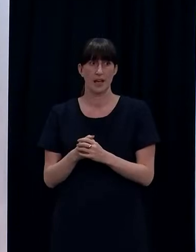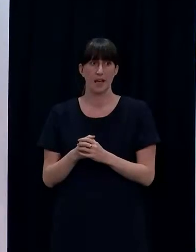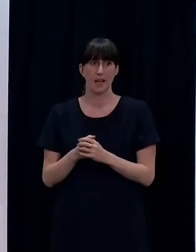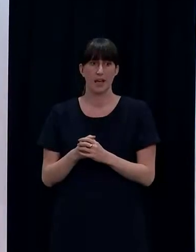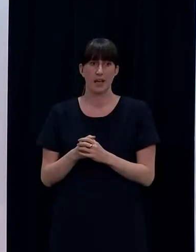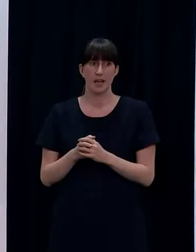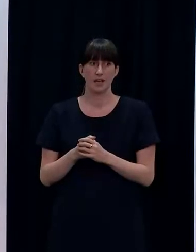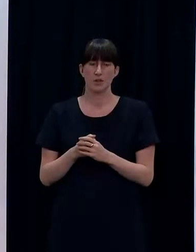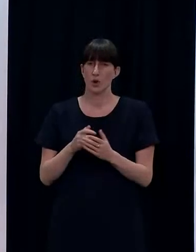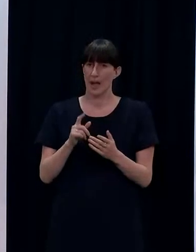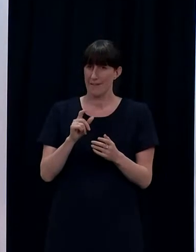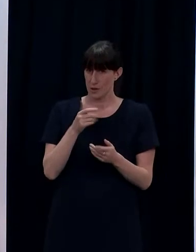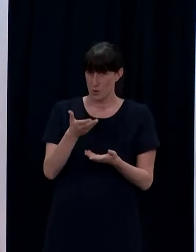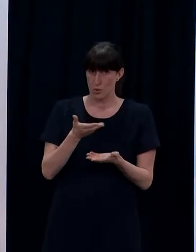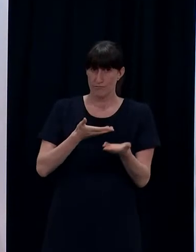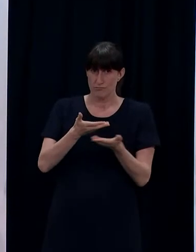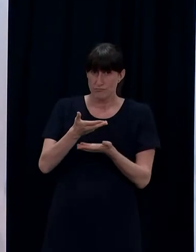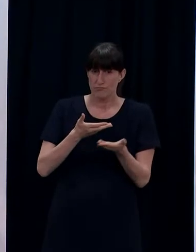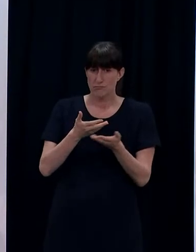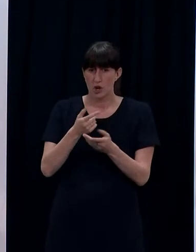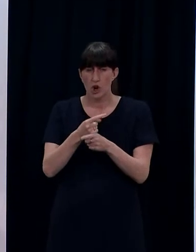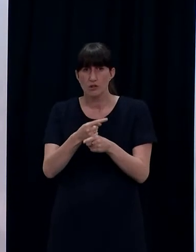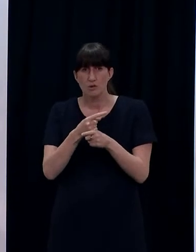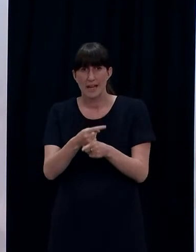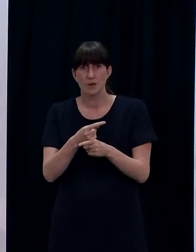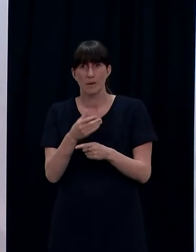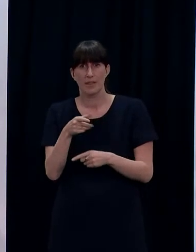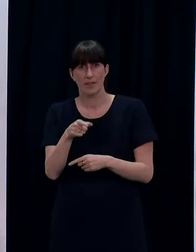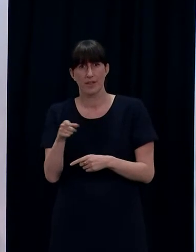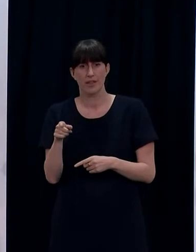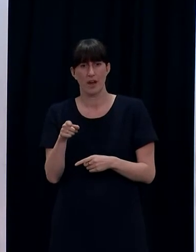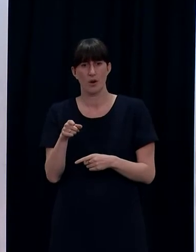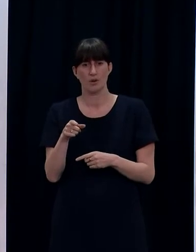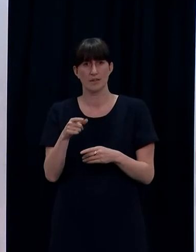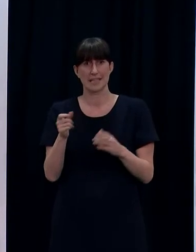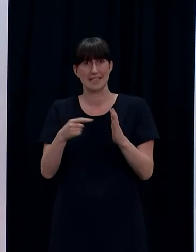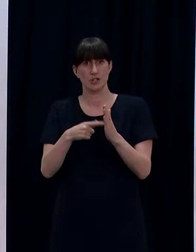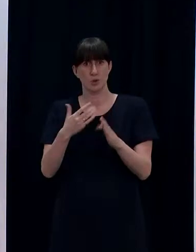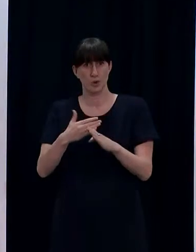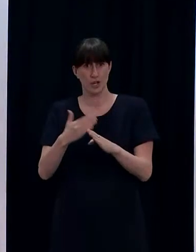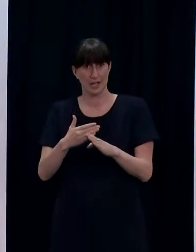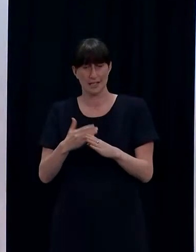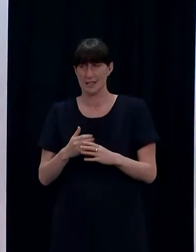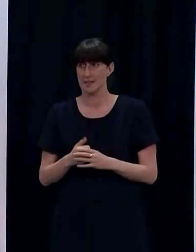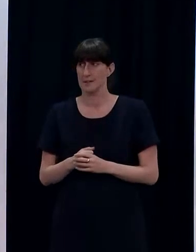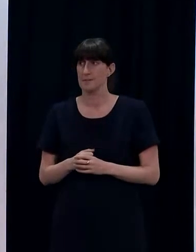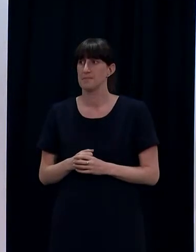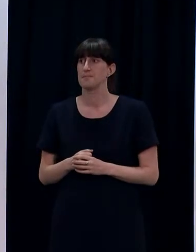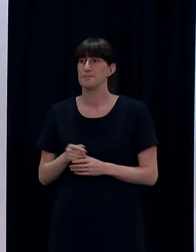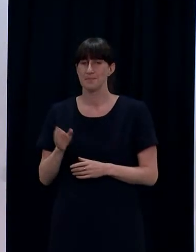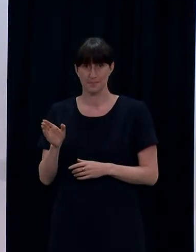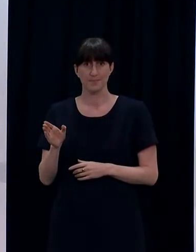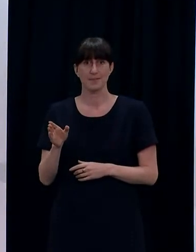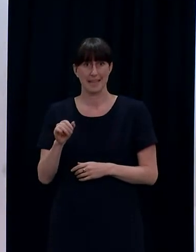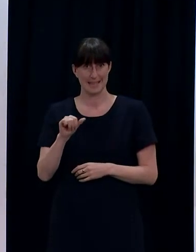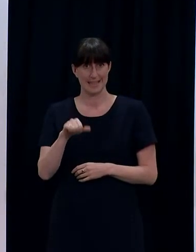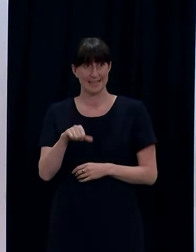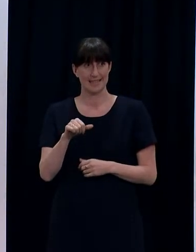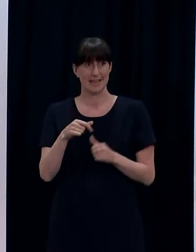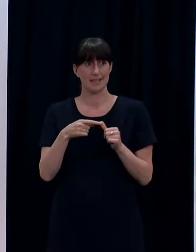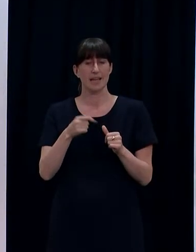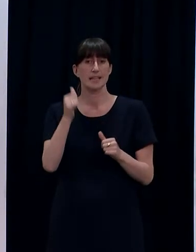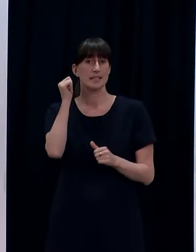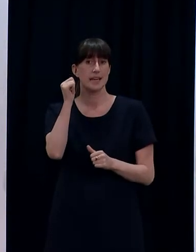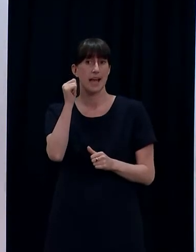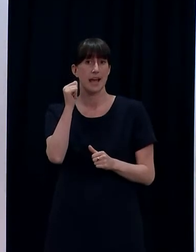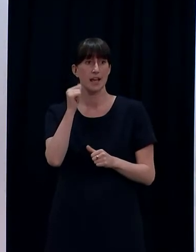essential workforce or employers to get there? Yeah, so yesterday Dr. Bloomfield indicated that this is something that